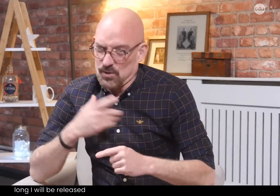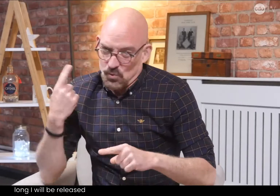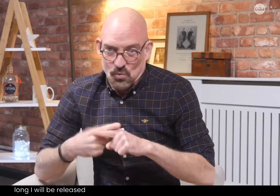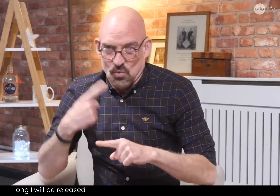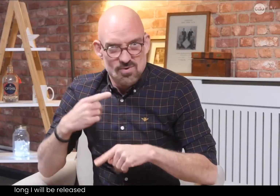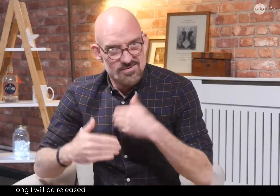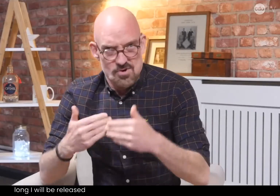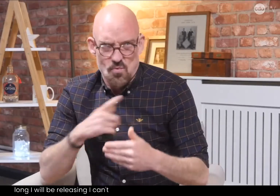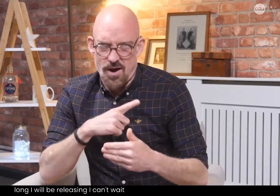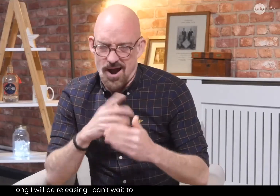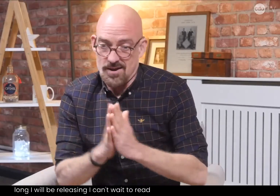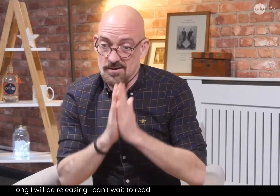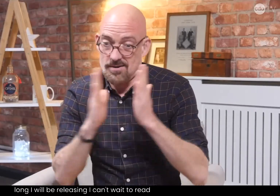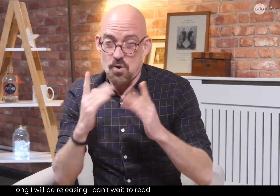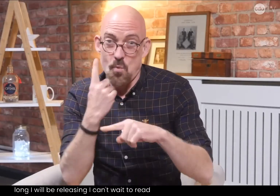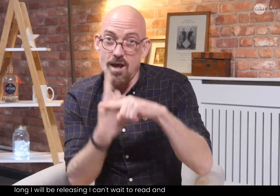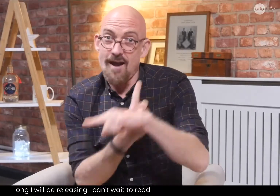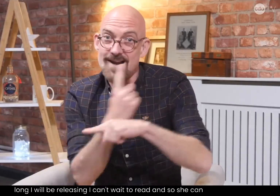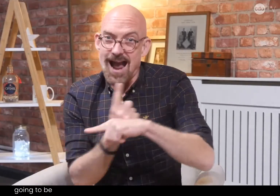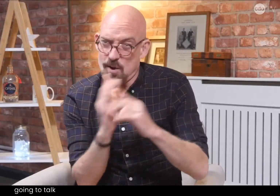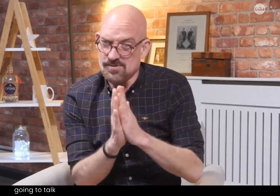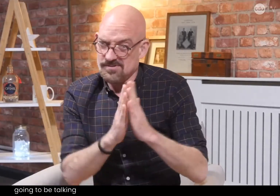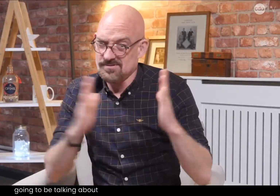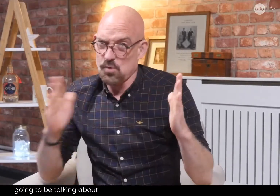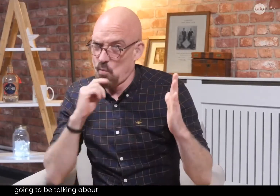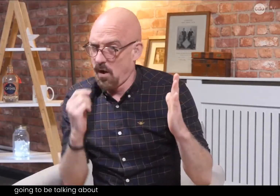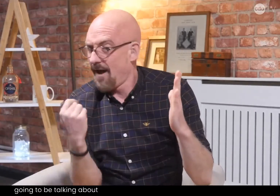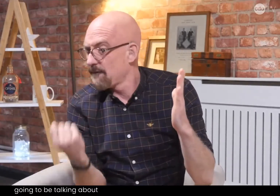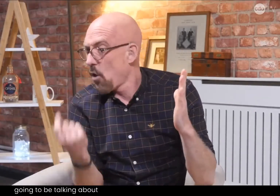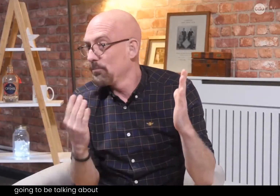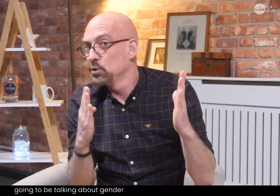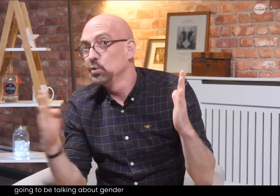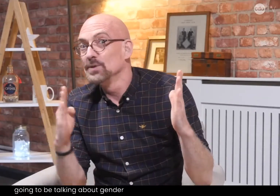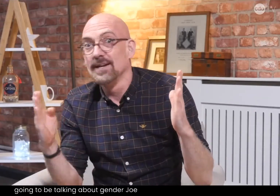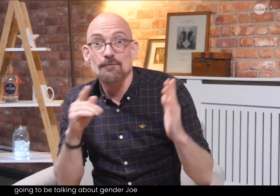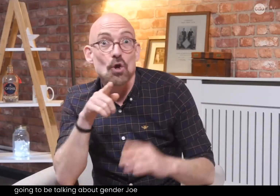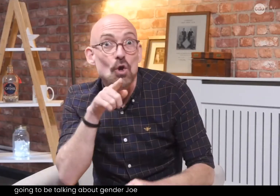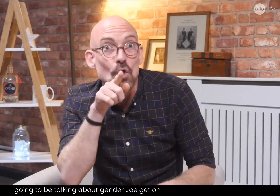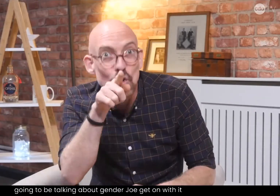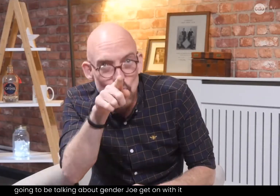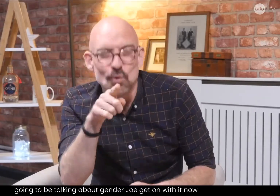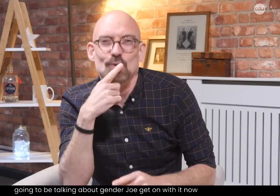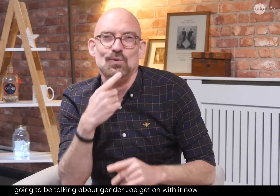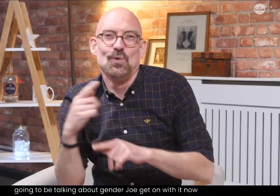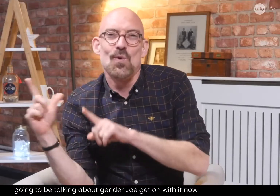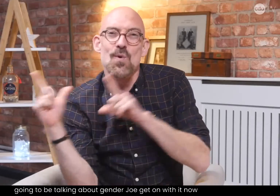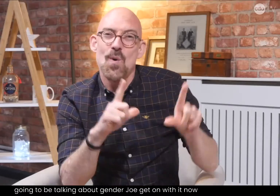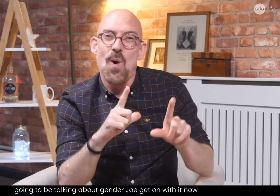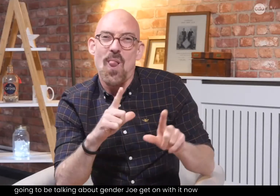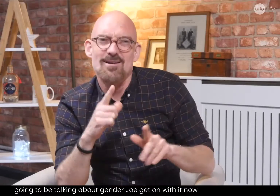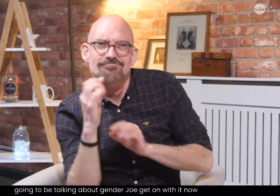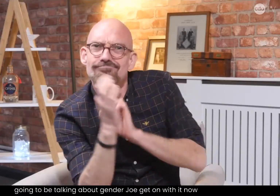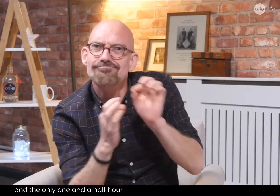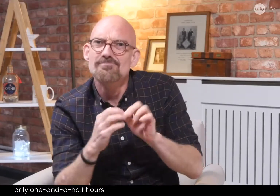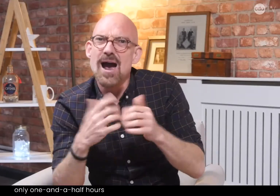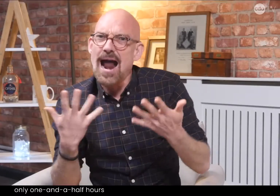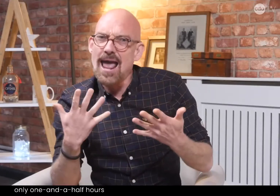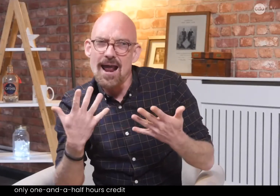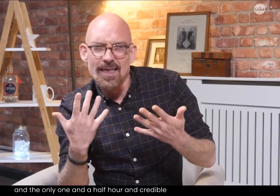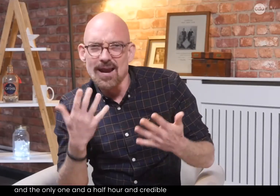read. So we'll get on with it now because we only have 1.5 hours. But we've also got the opportunity at the